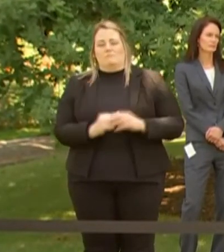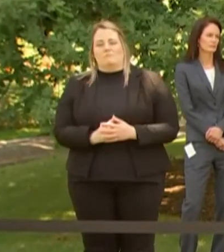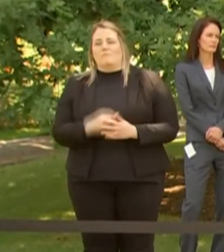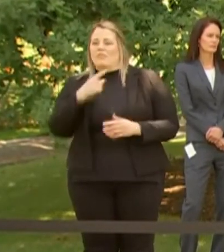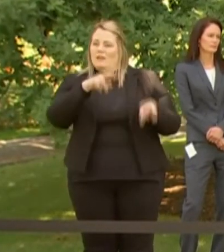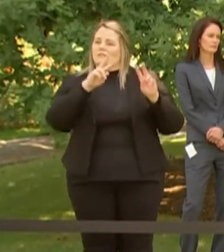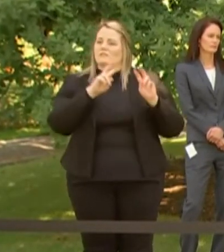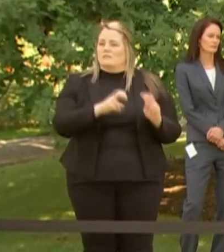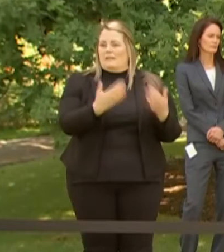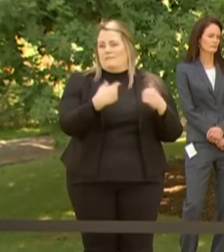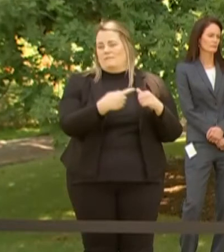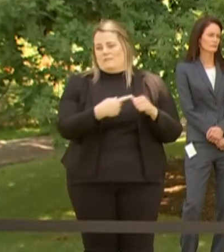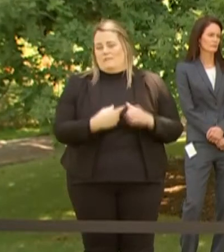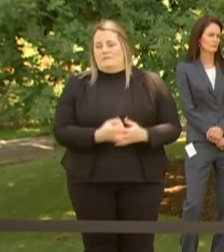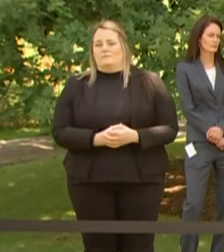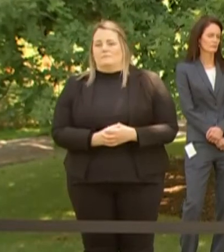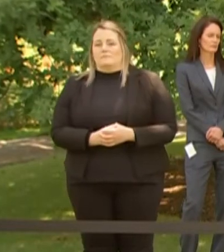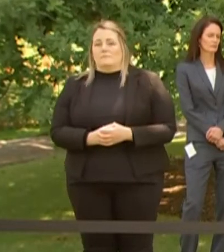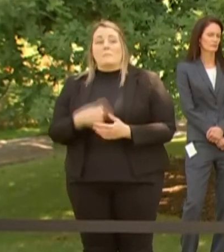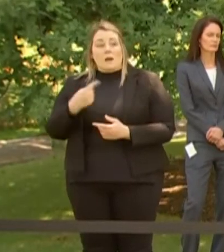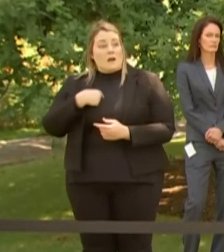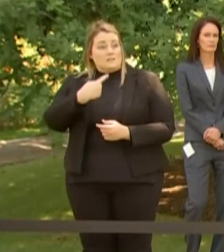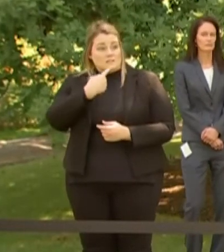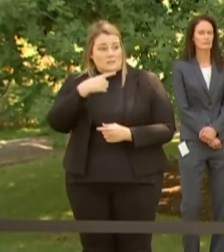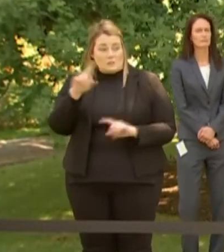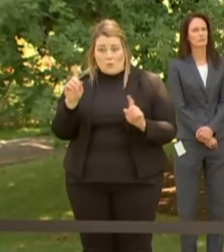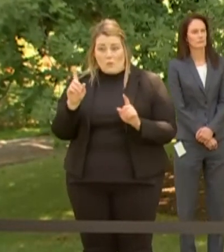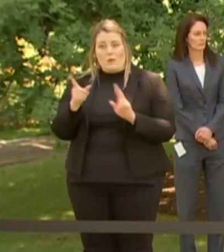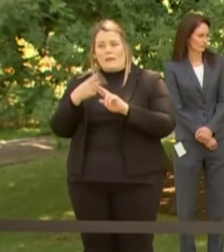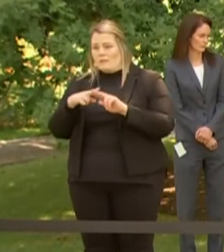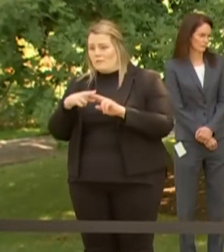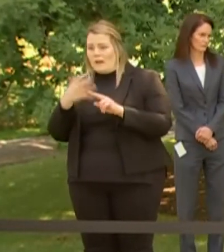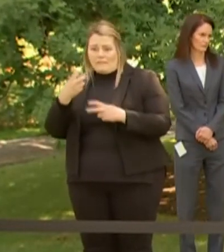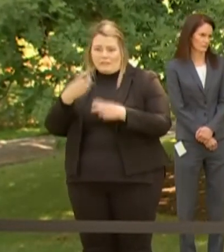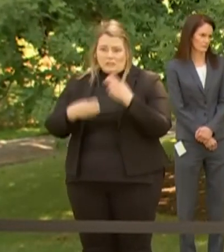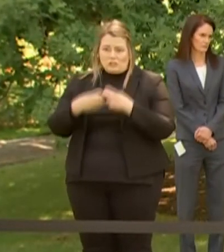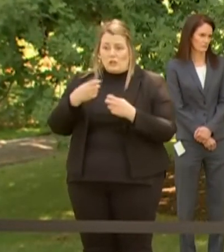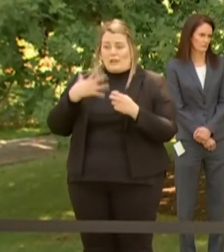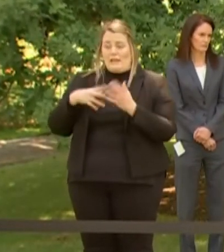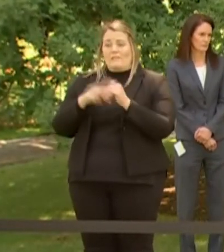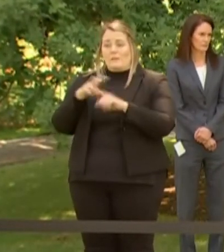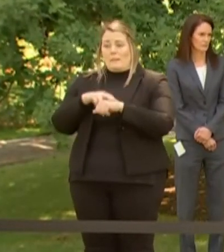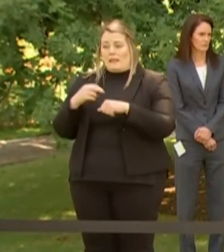time I've asked Victoria Police to stand up during this COVID period, they have never said no.